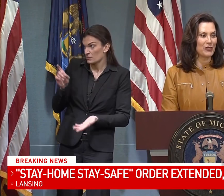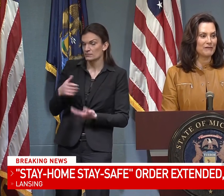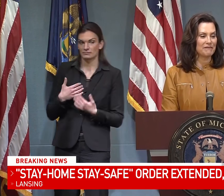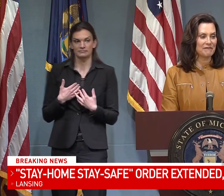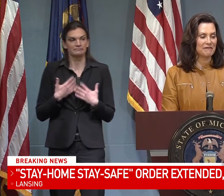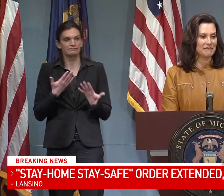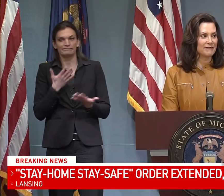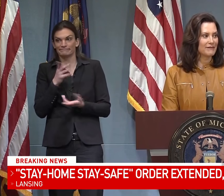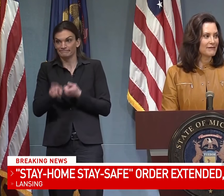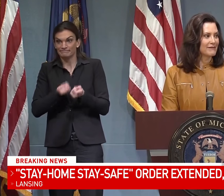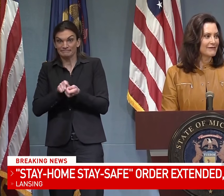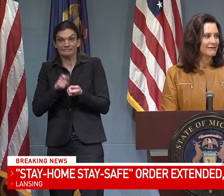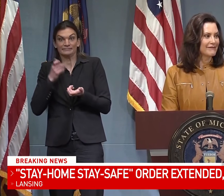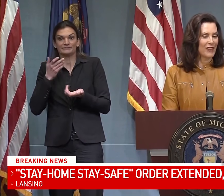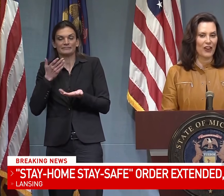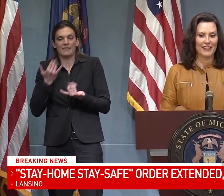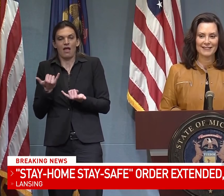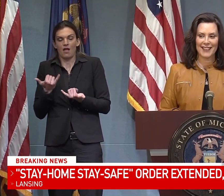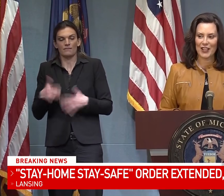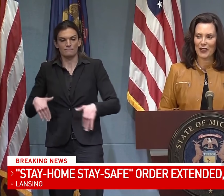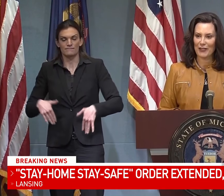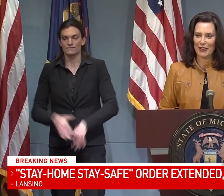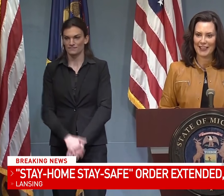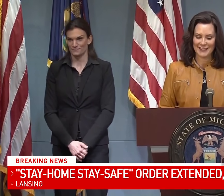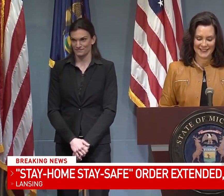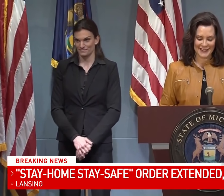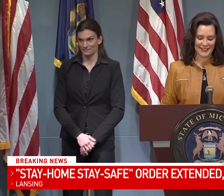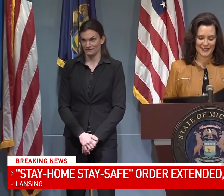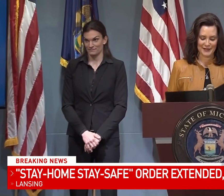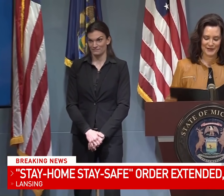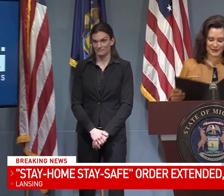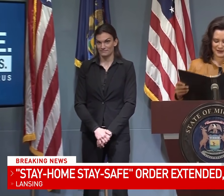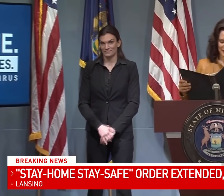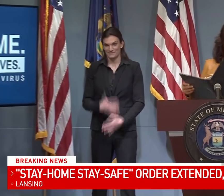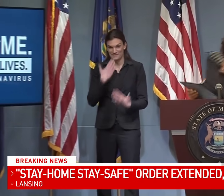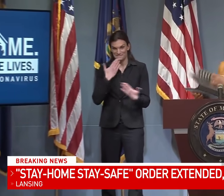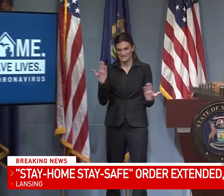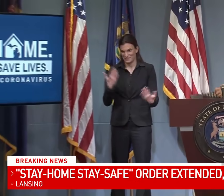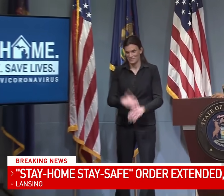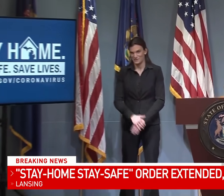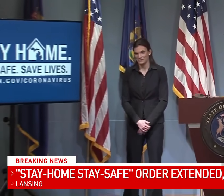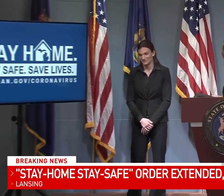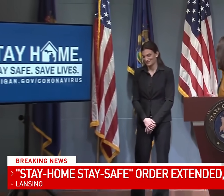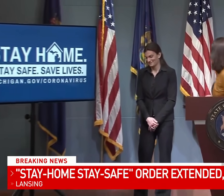to get you one. Thank you, Governor. All right. Thank you, everybody.